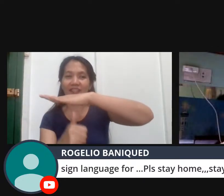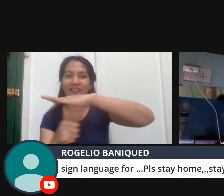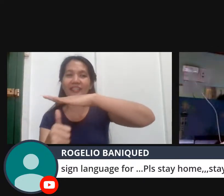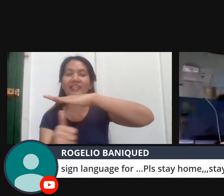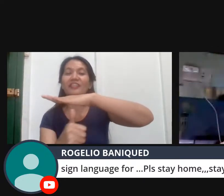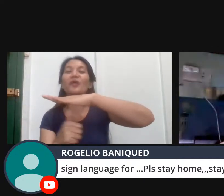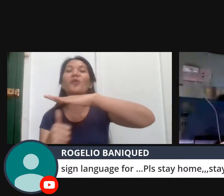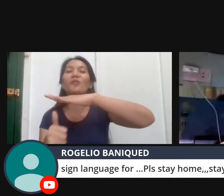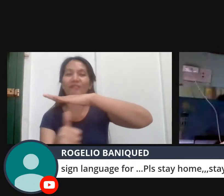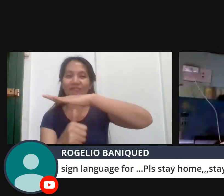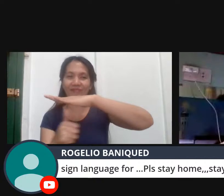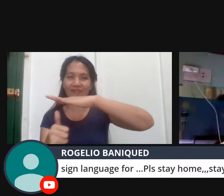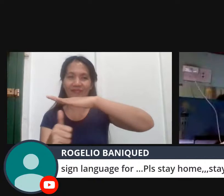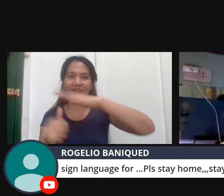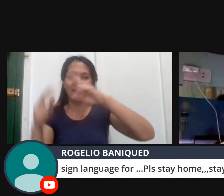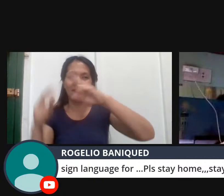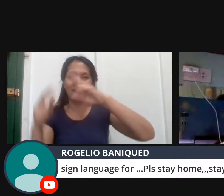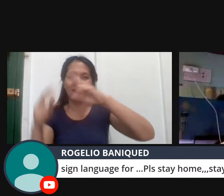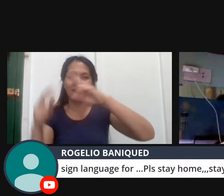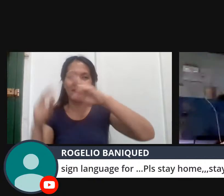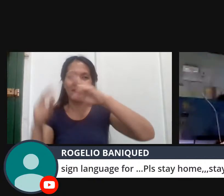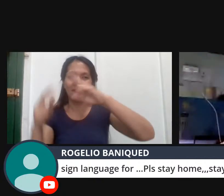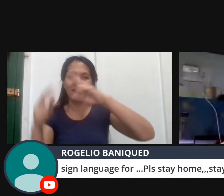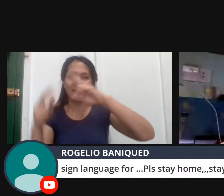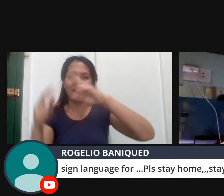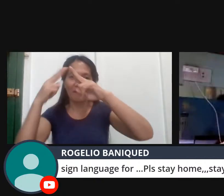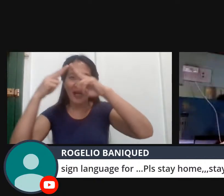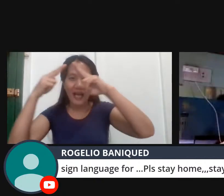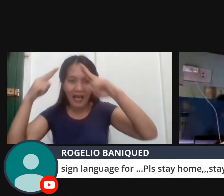sir. Stay at home.